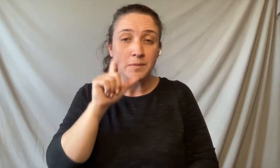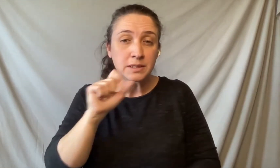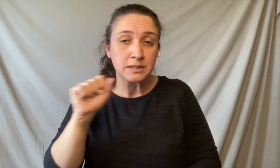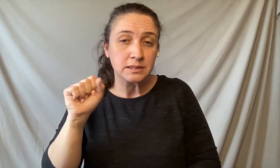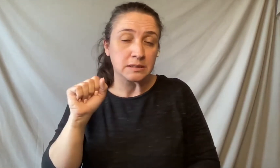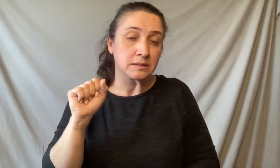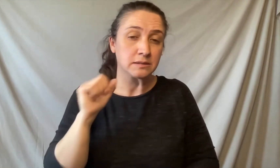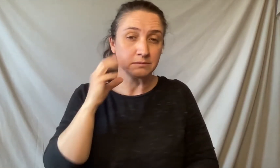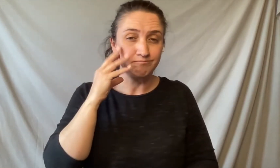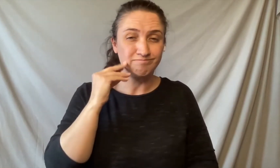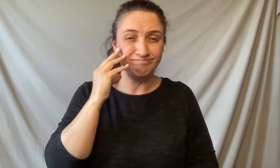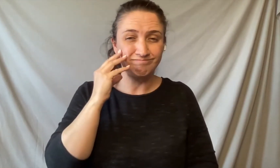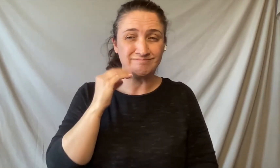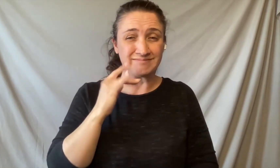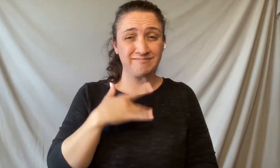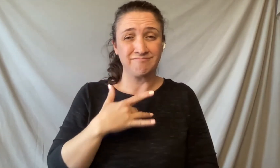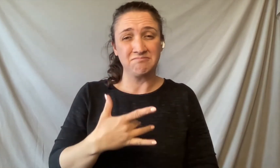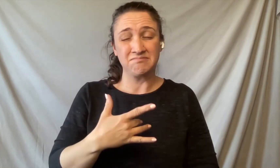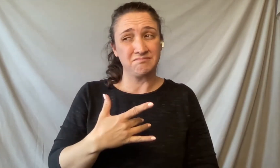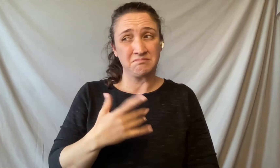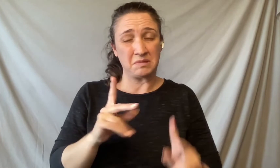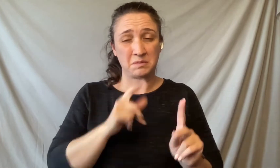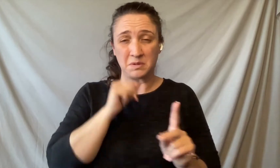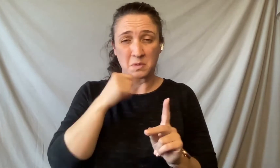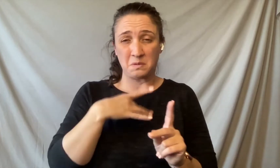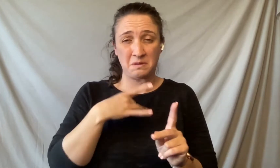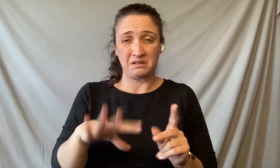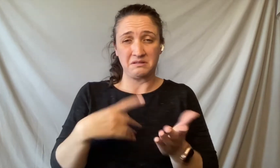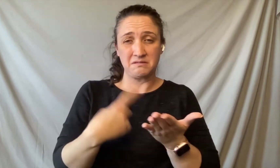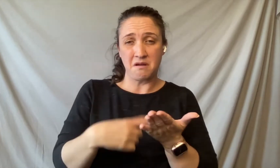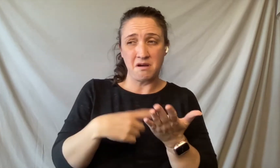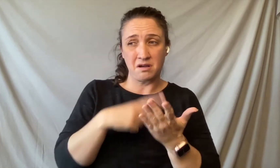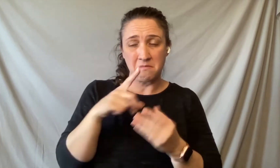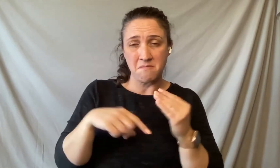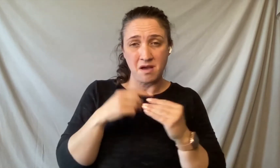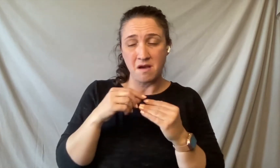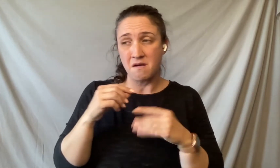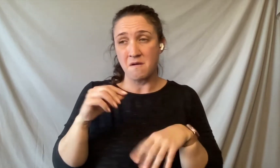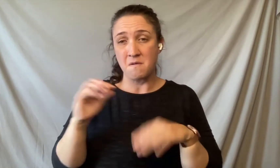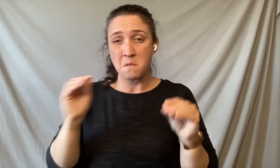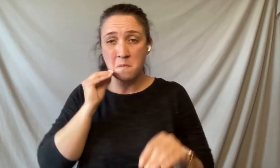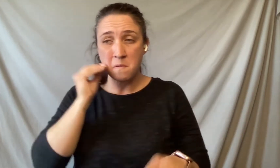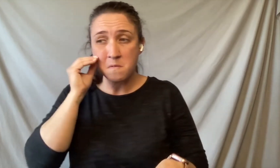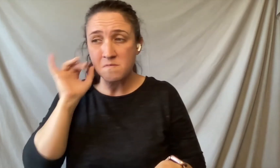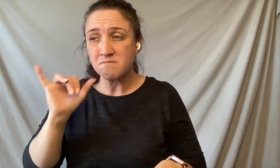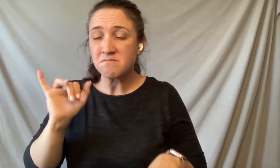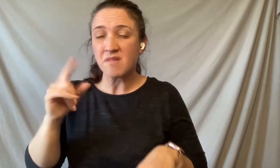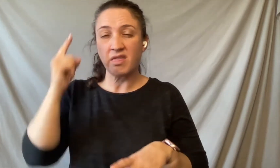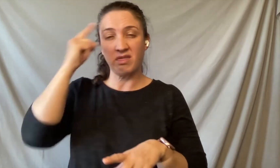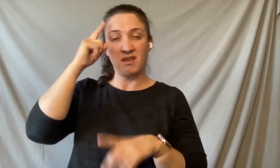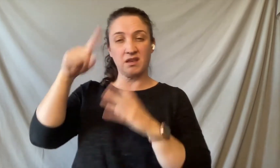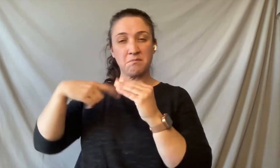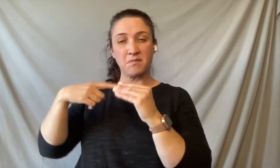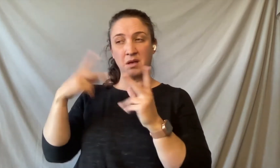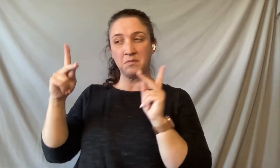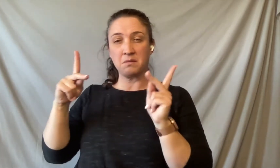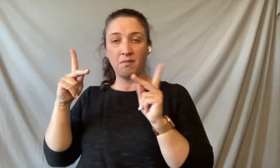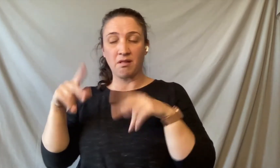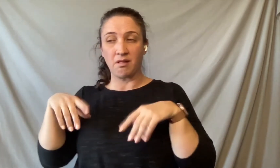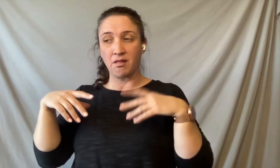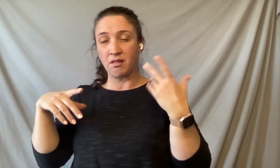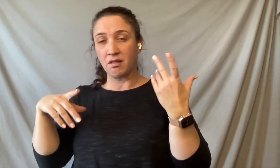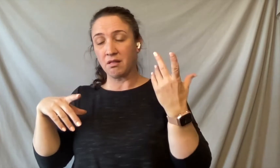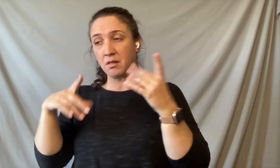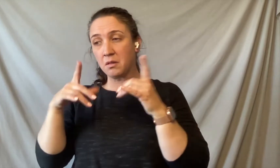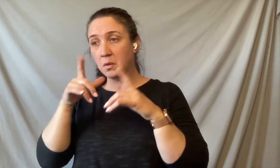not a prominent topic when discussing homelessness. The first thing that comes to people's minds is usually